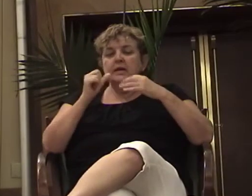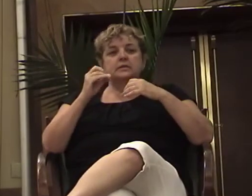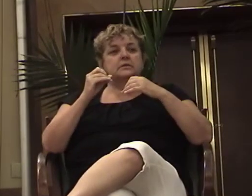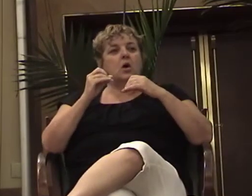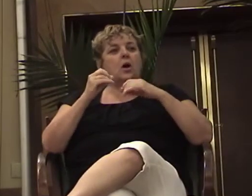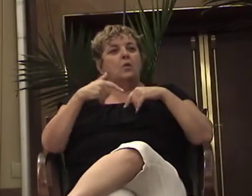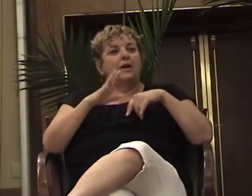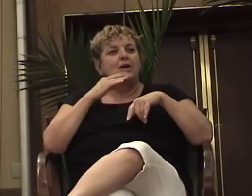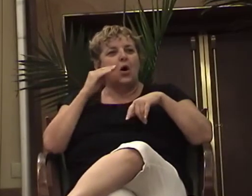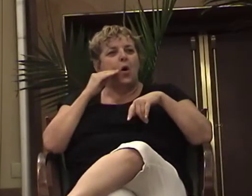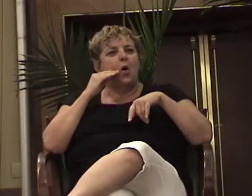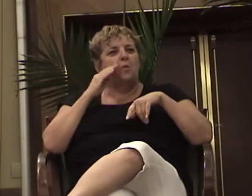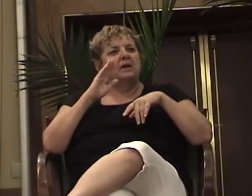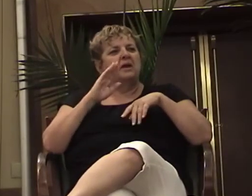and